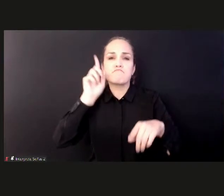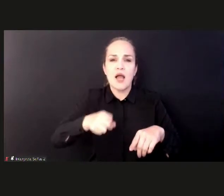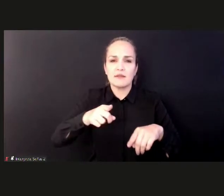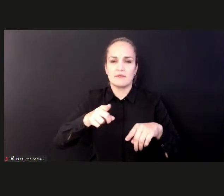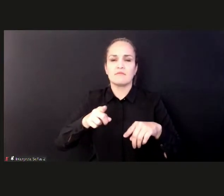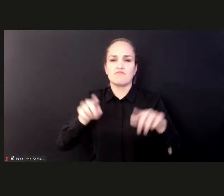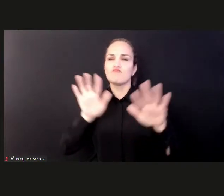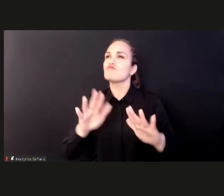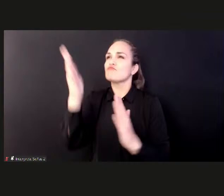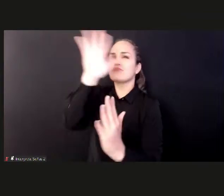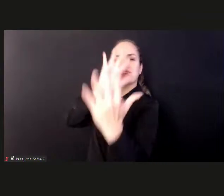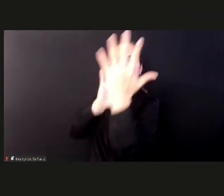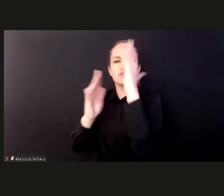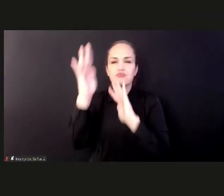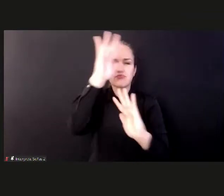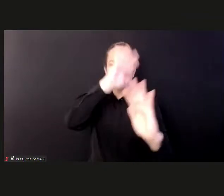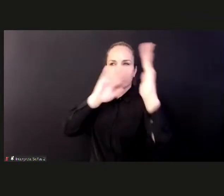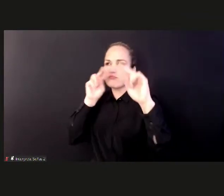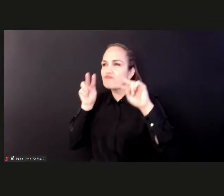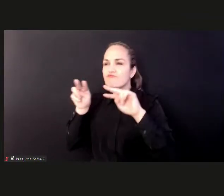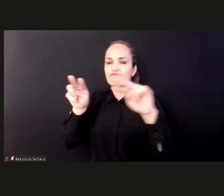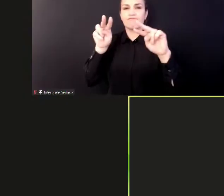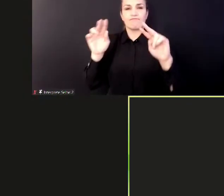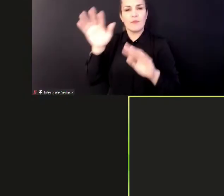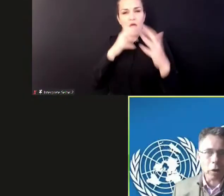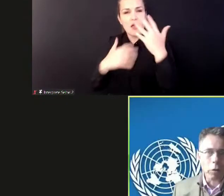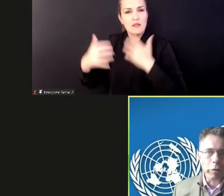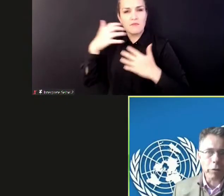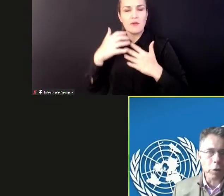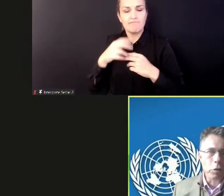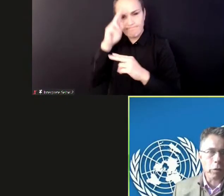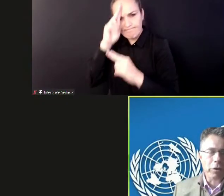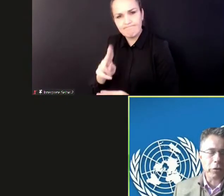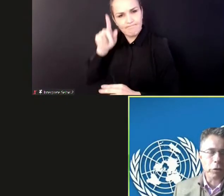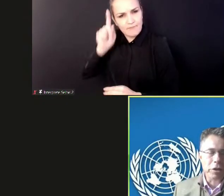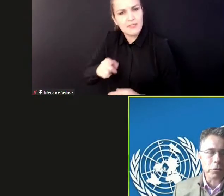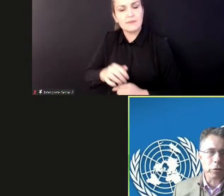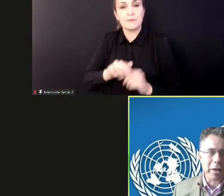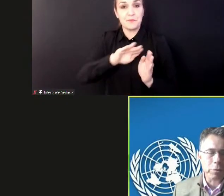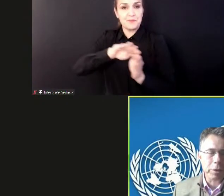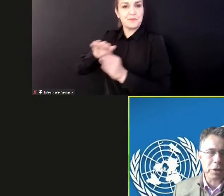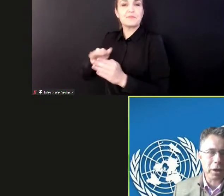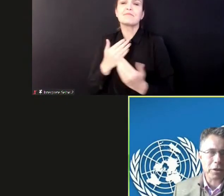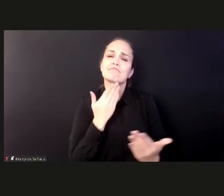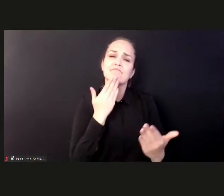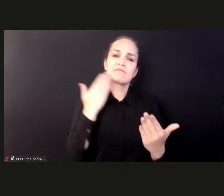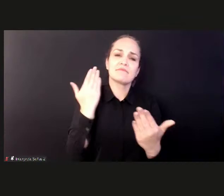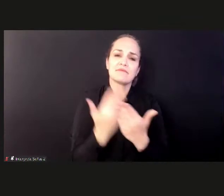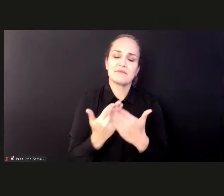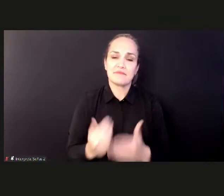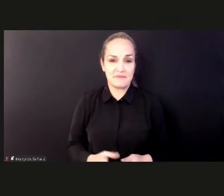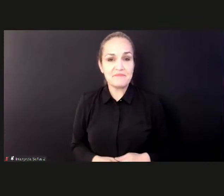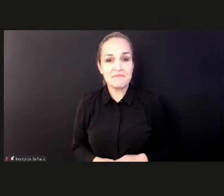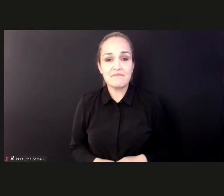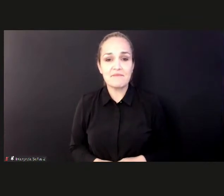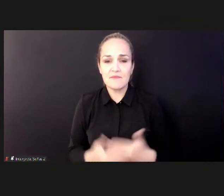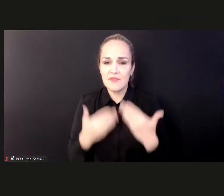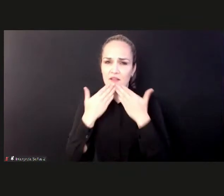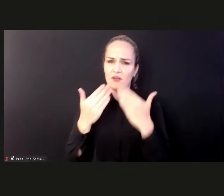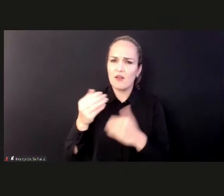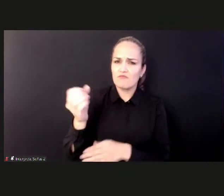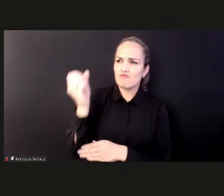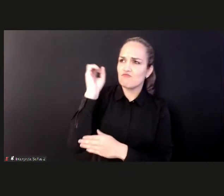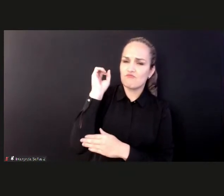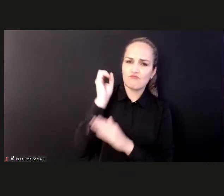Thank you, Next, for this great overview of the tourism trends, which are still